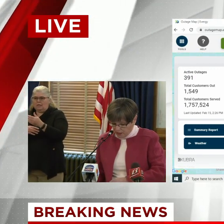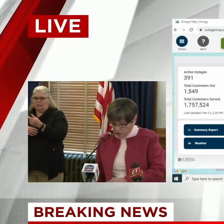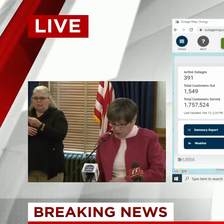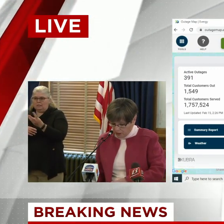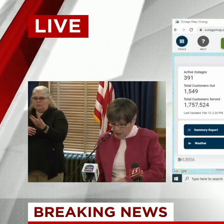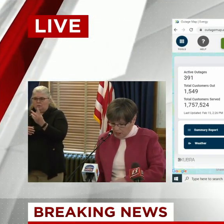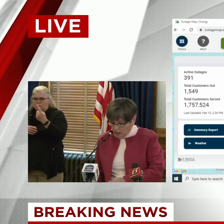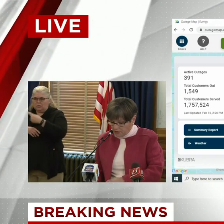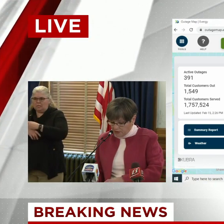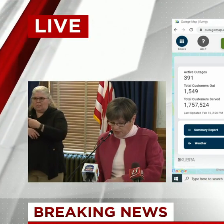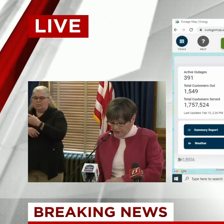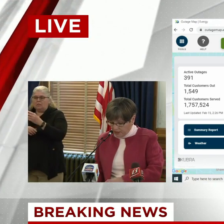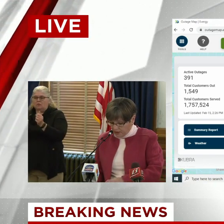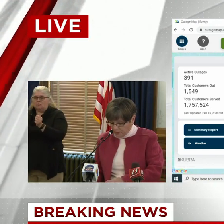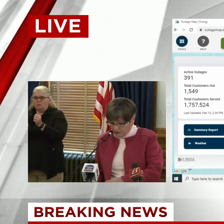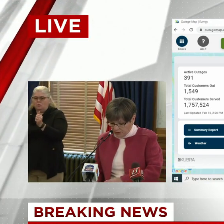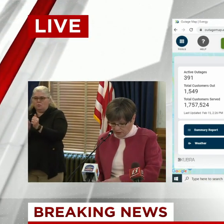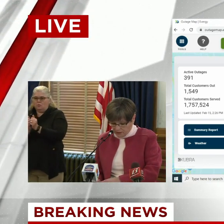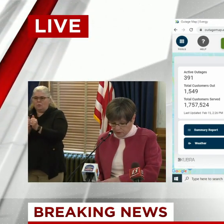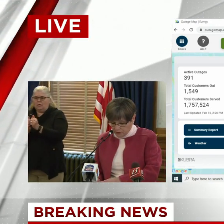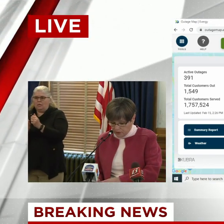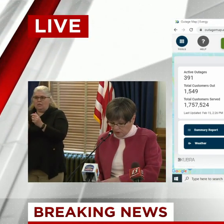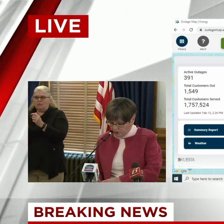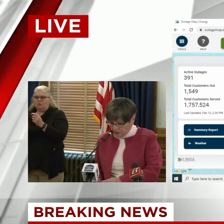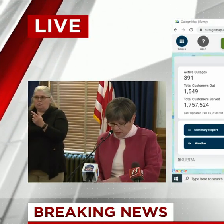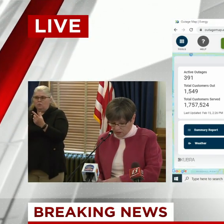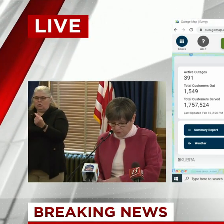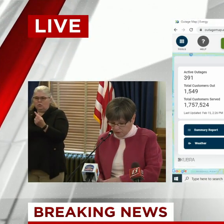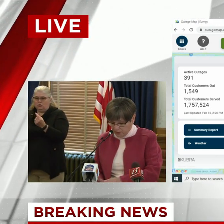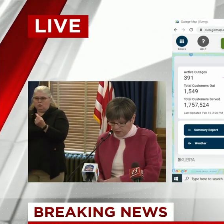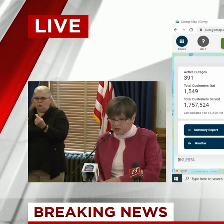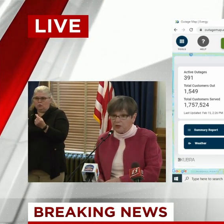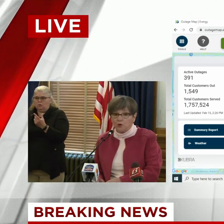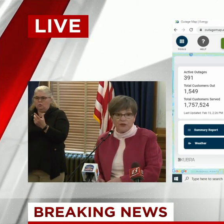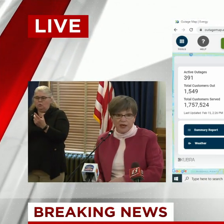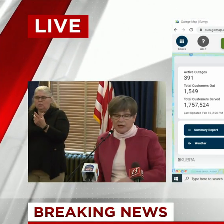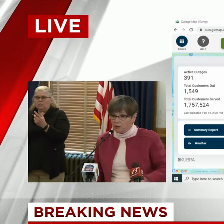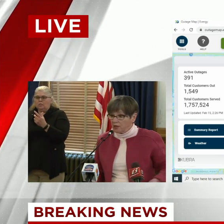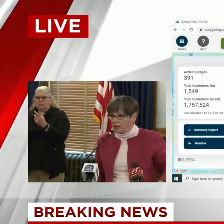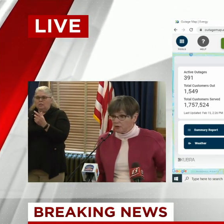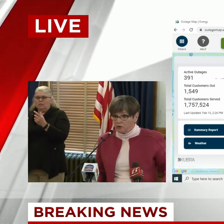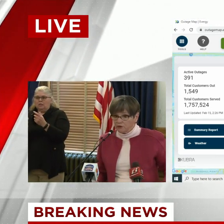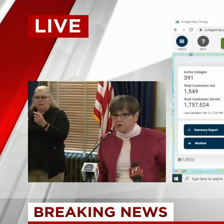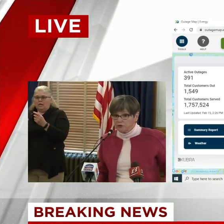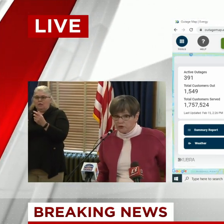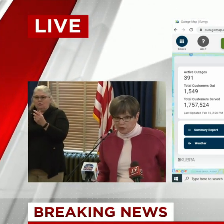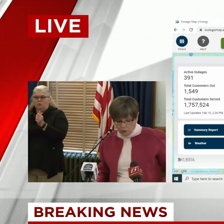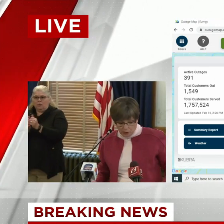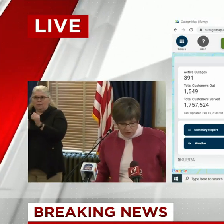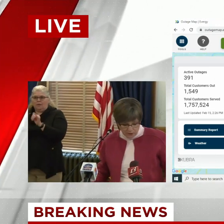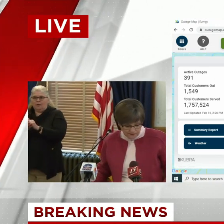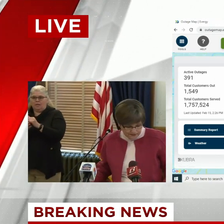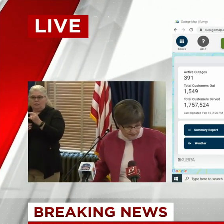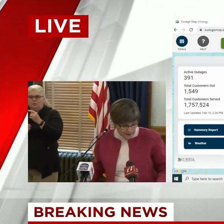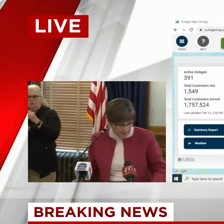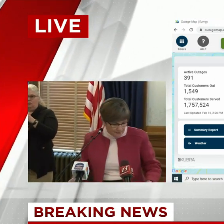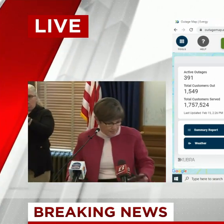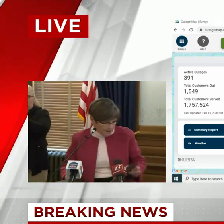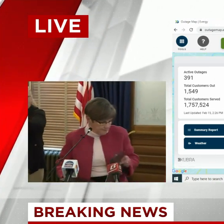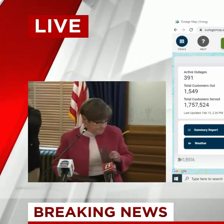Emergency Management to navigate our state through these next few days. And with that, I'm gonna hand it over to General Weishar.